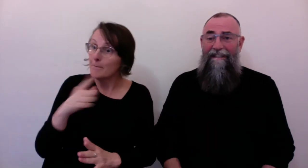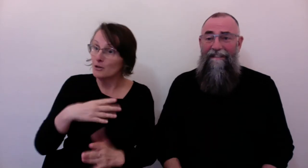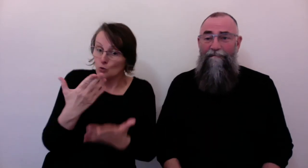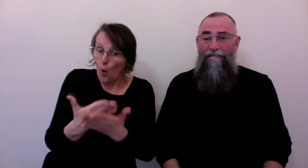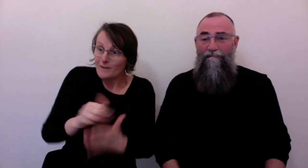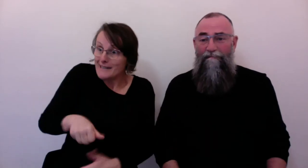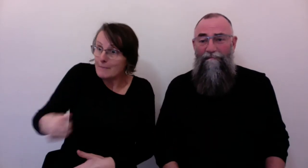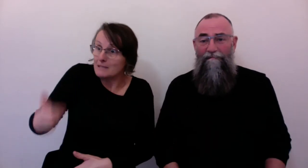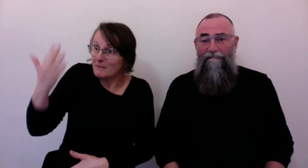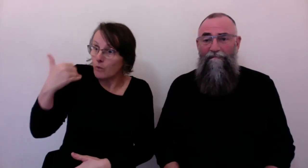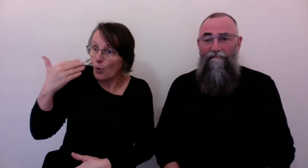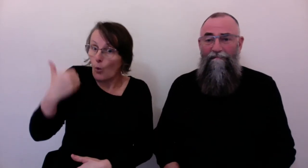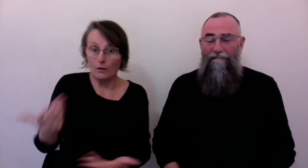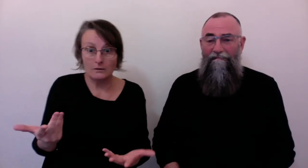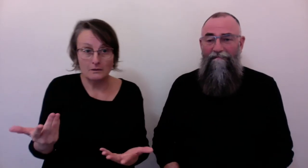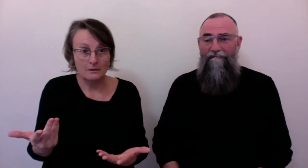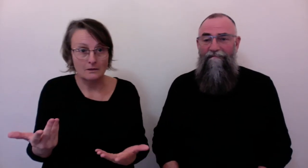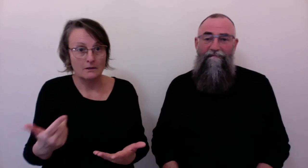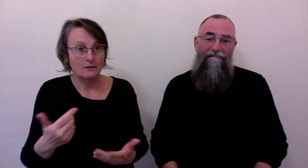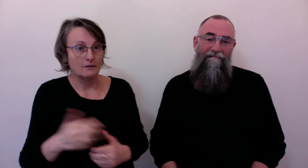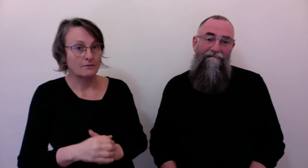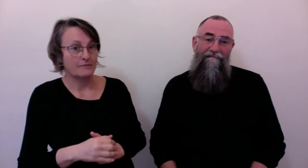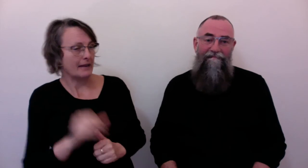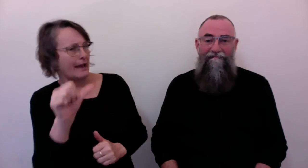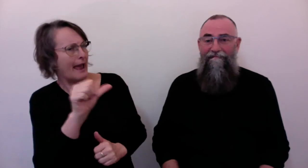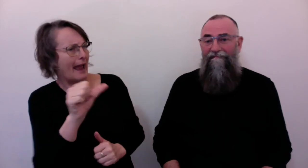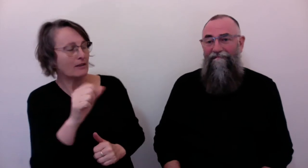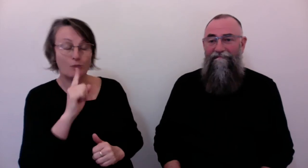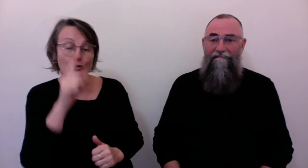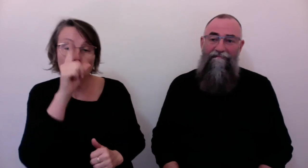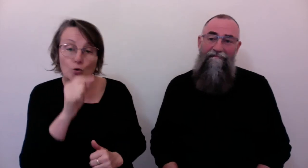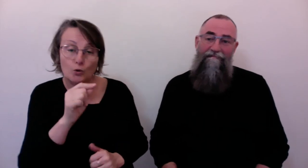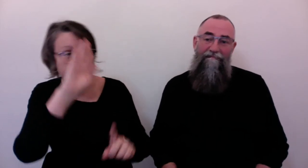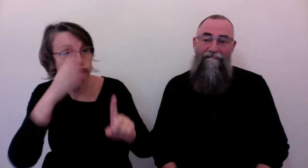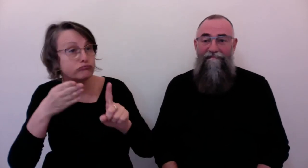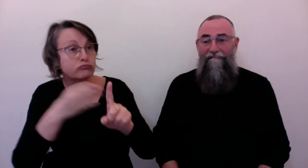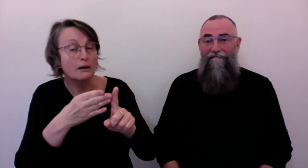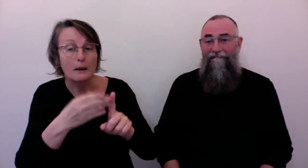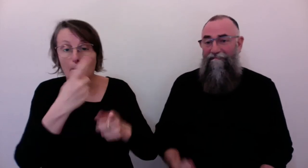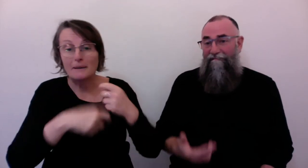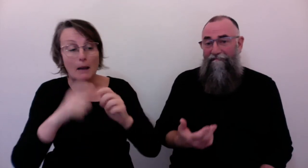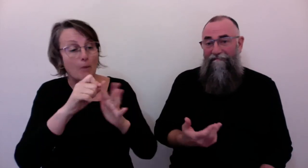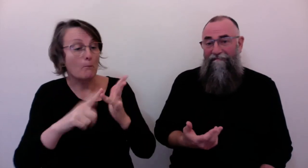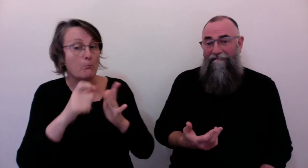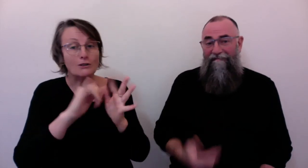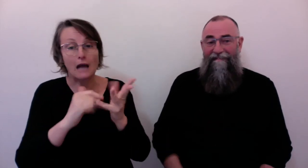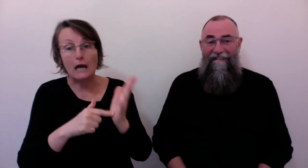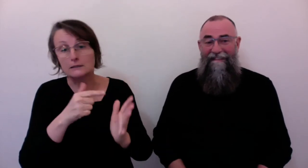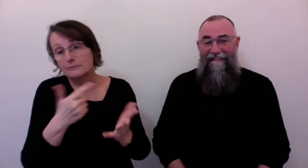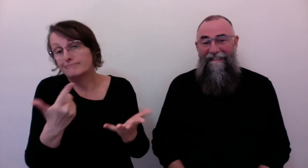I. And you could go on to host a podcast. Very good. Dream Okay. for the future. Didn't know where you were big going things. there. I was like, Big things. I didn't make. You know what? I didn't make the Neighbours connection. I'll be